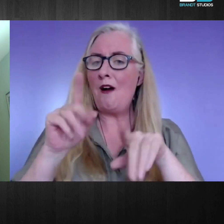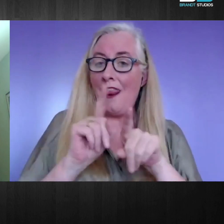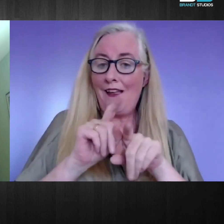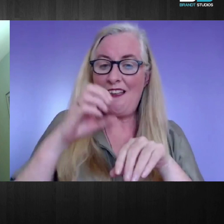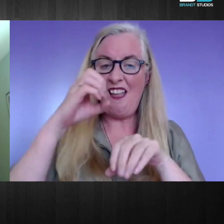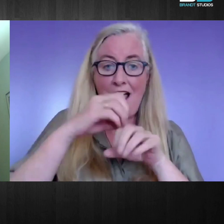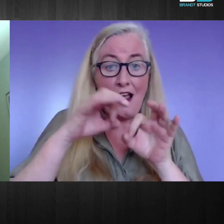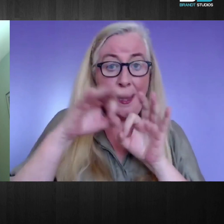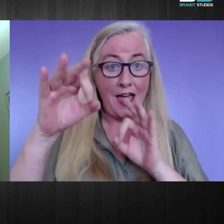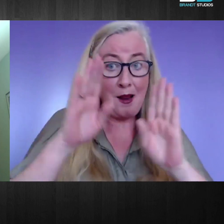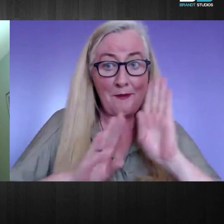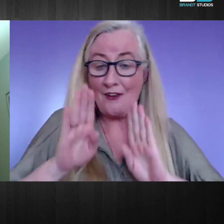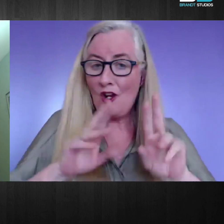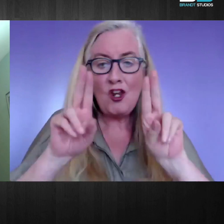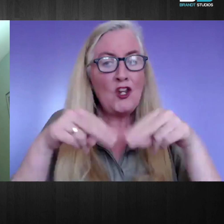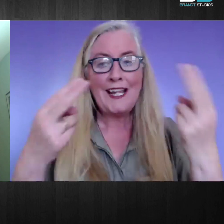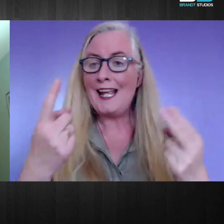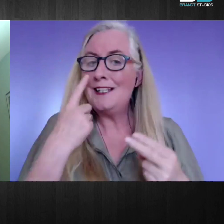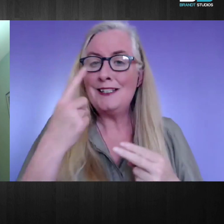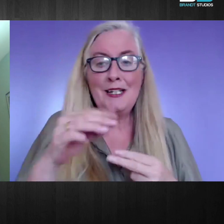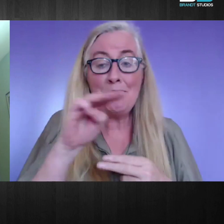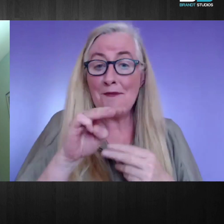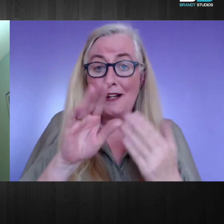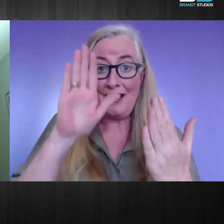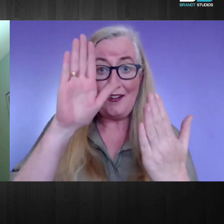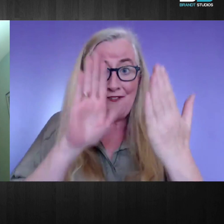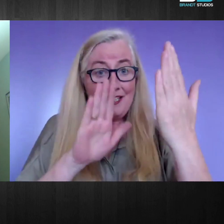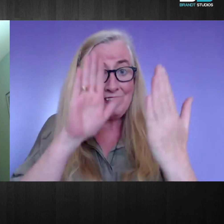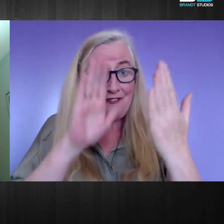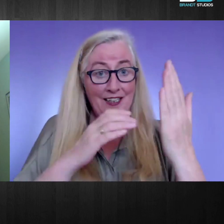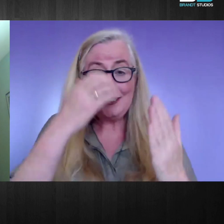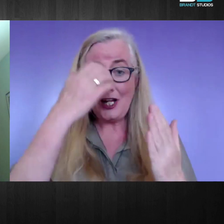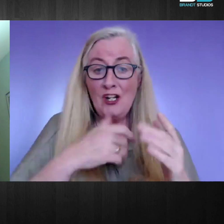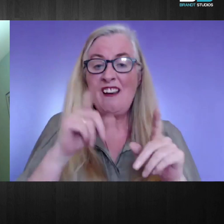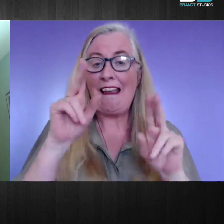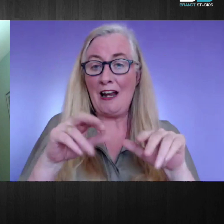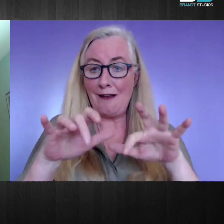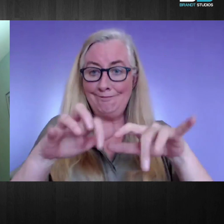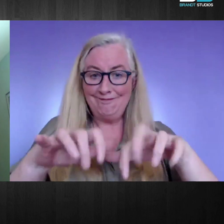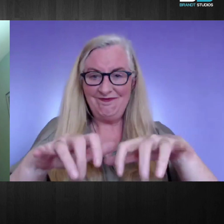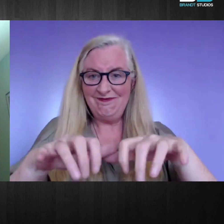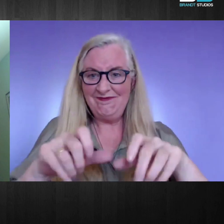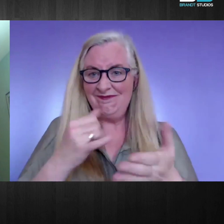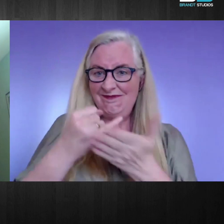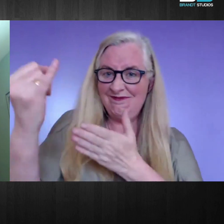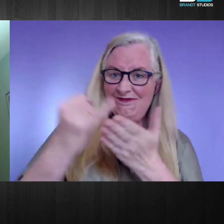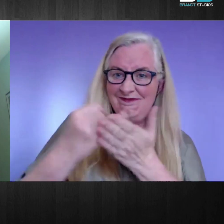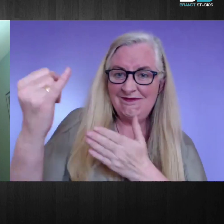people face to face and you can be a warrior behind your computer screen and not really care about people's